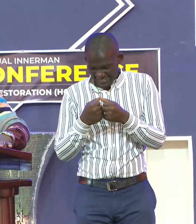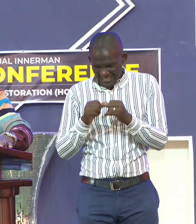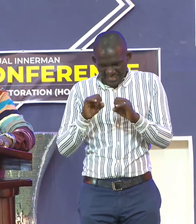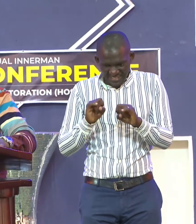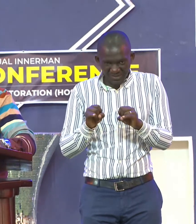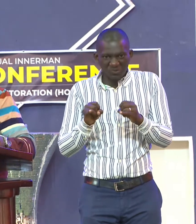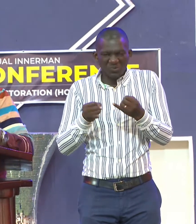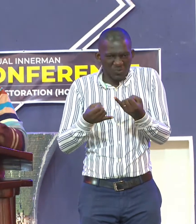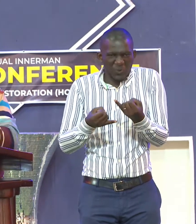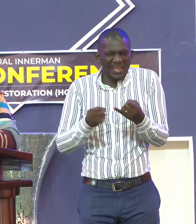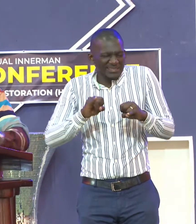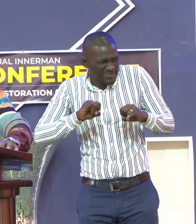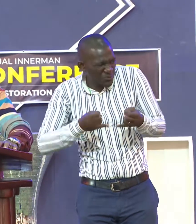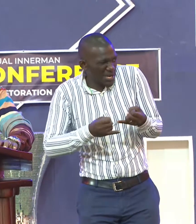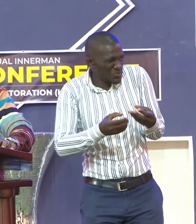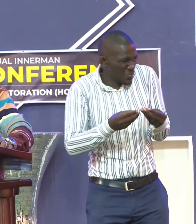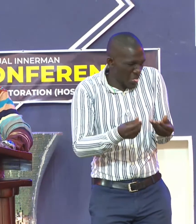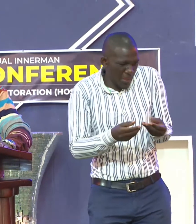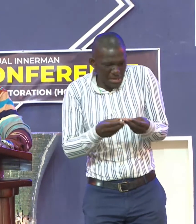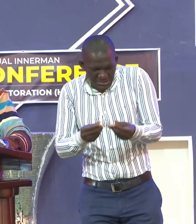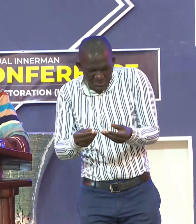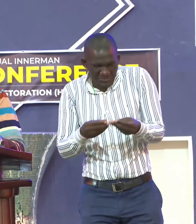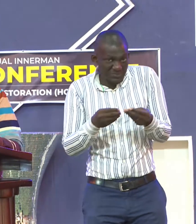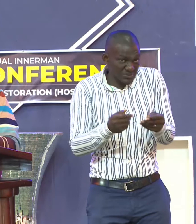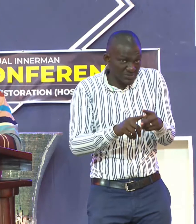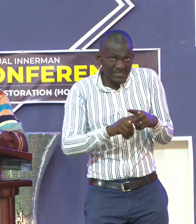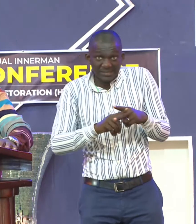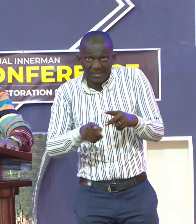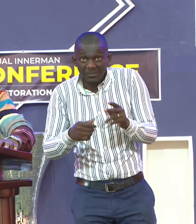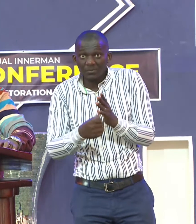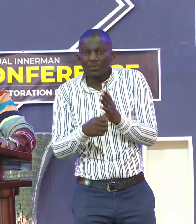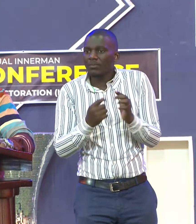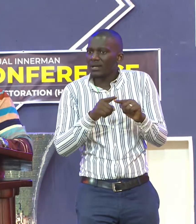challenge, you do your best to escape it.